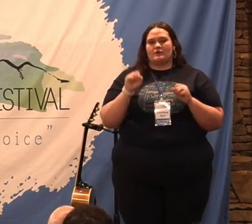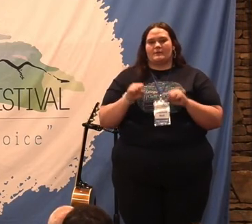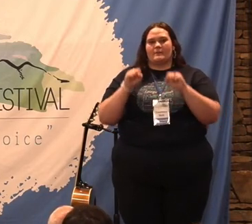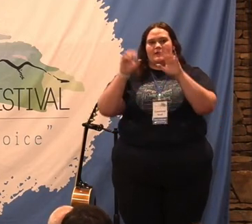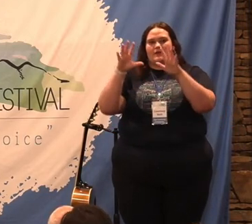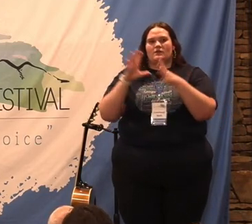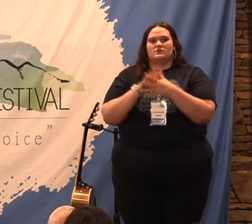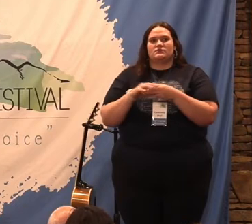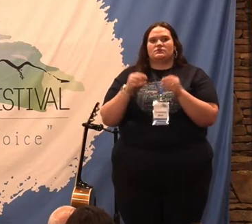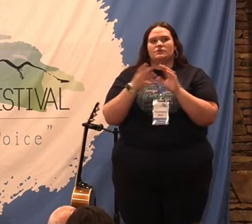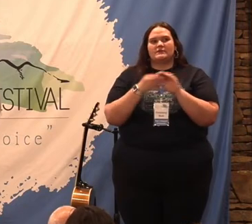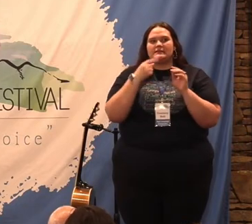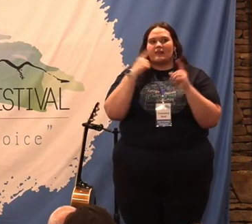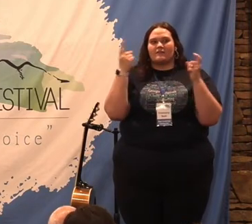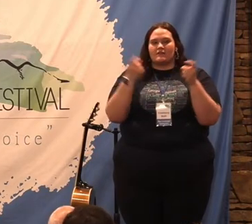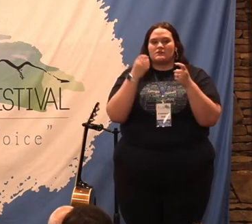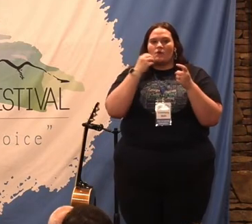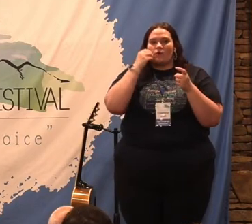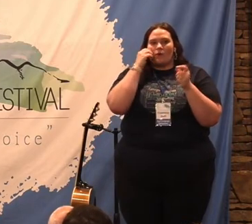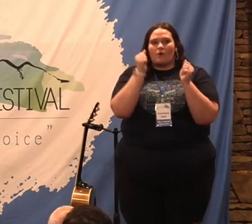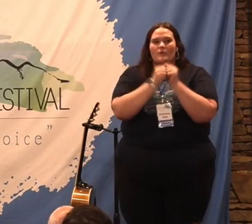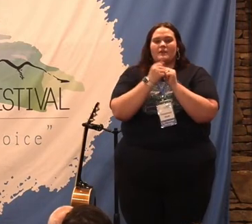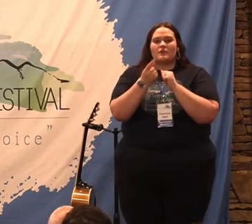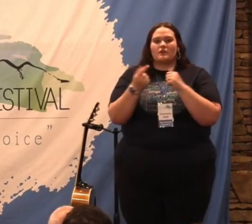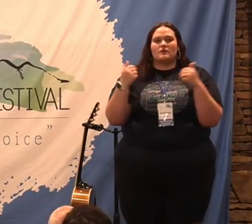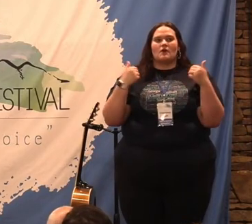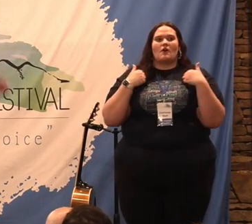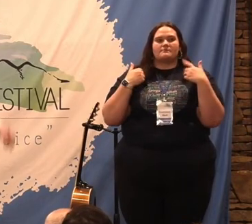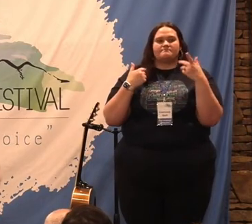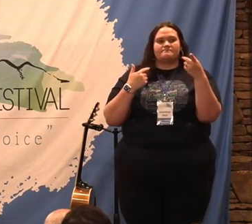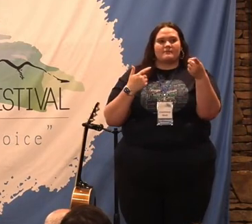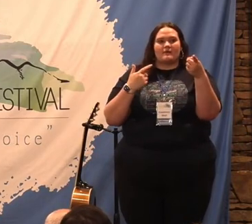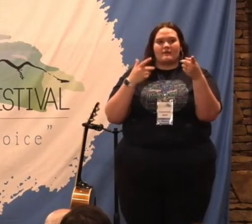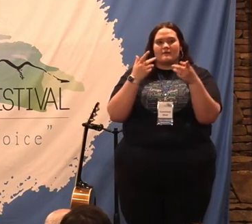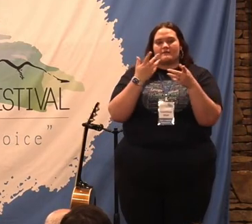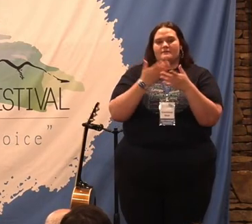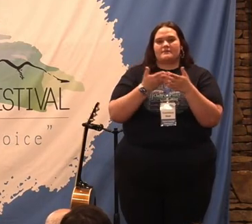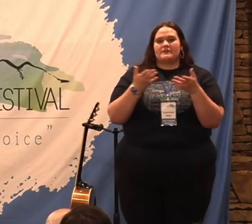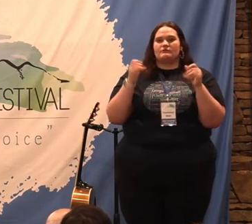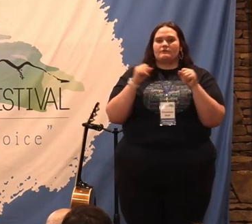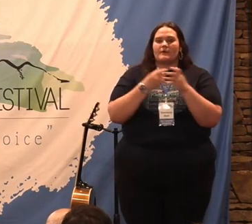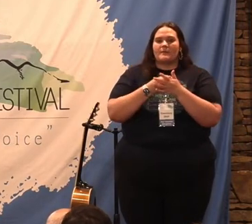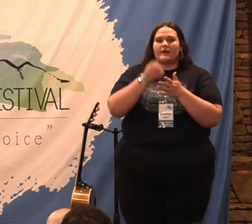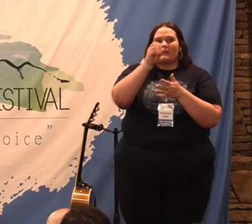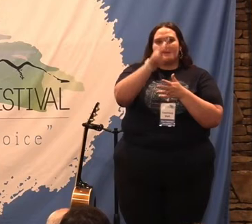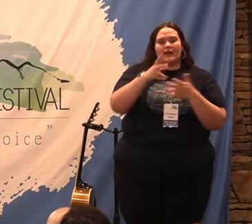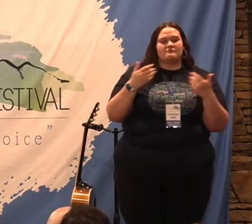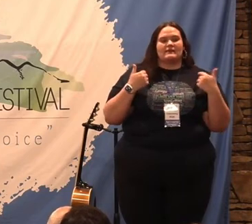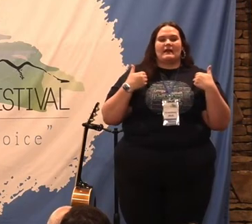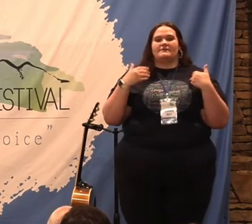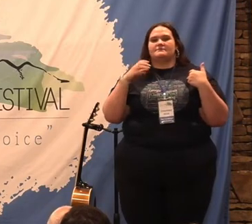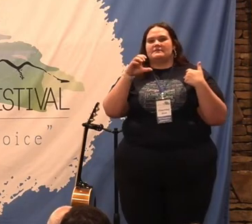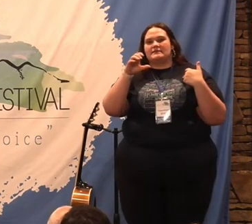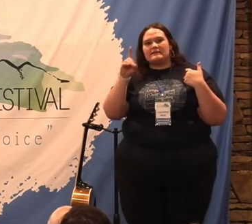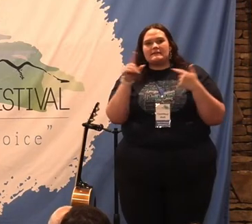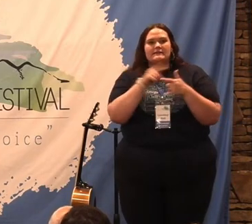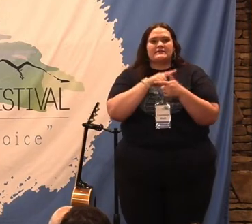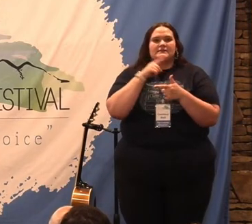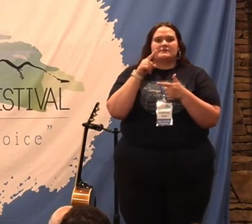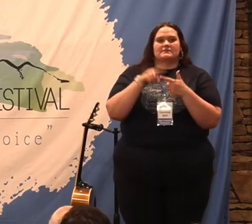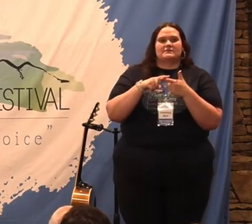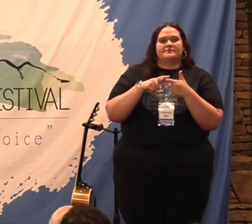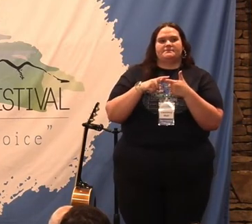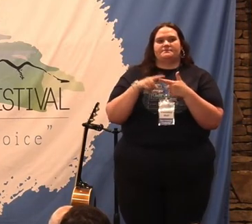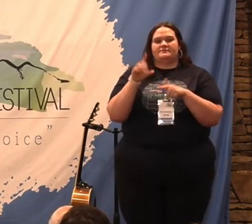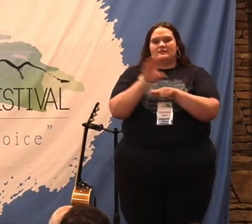Home with you. Our tellers have merchandise back here at the back, CDs, thumb